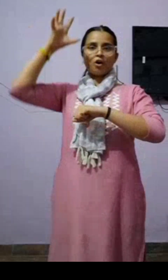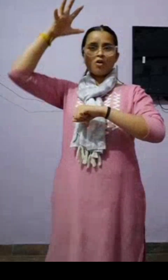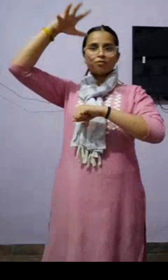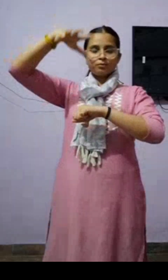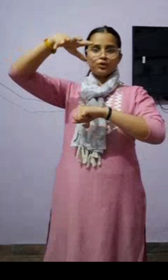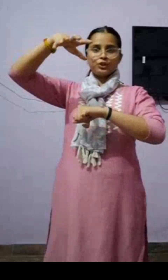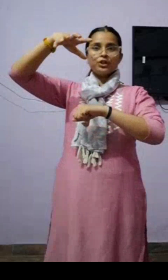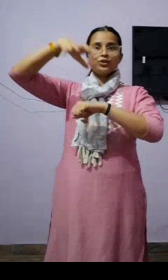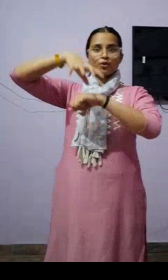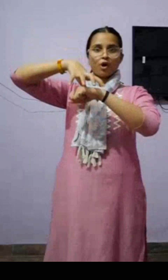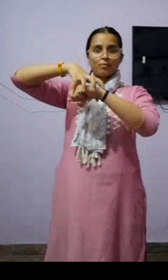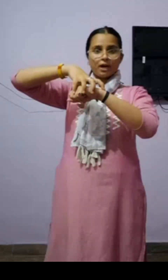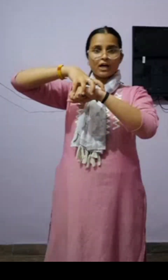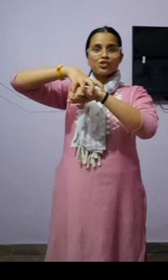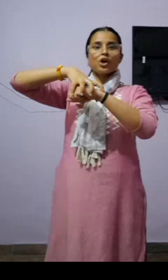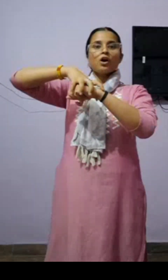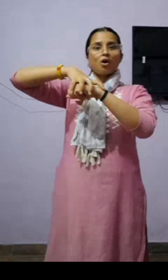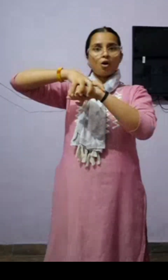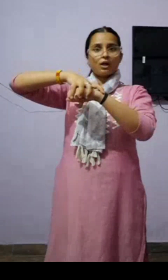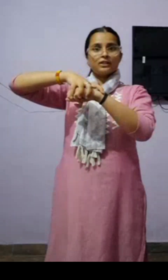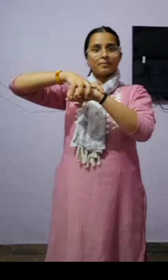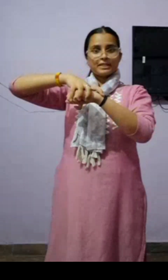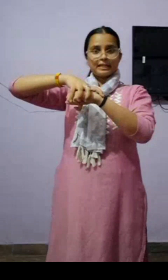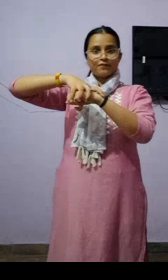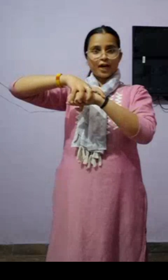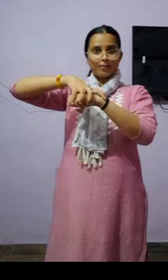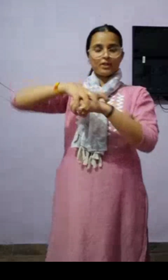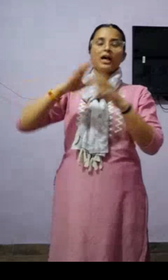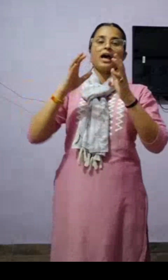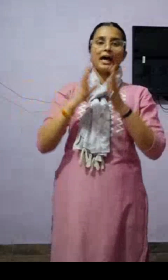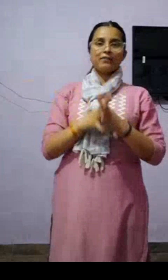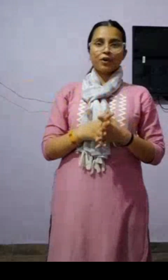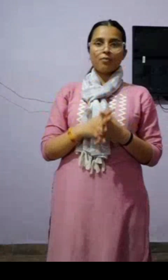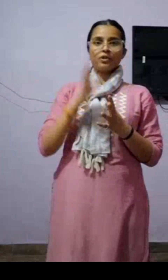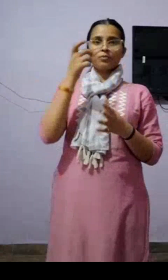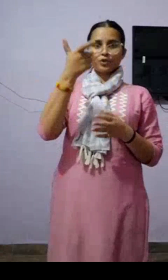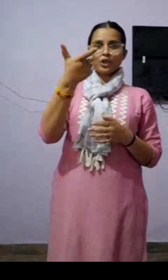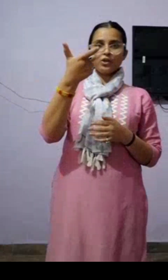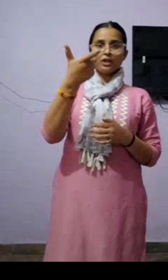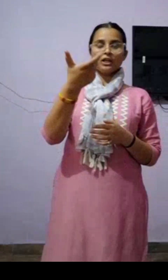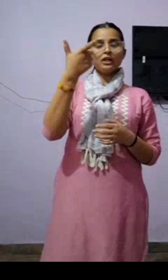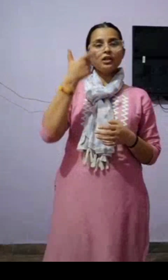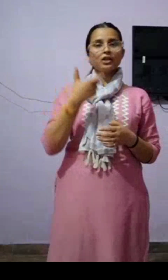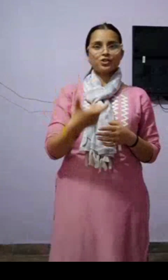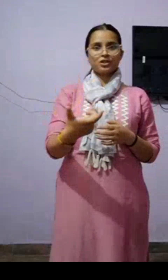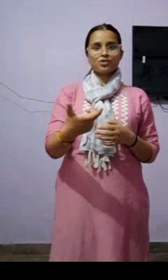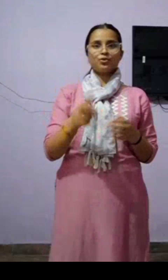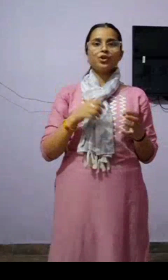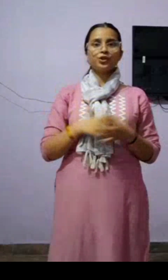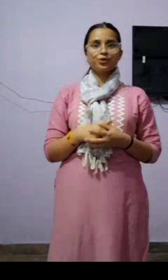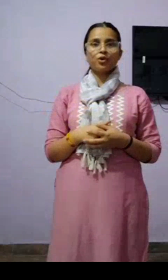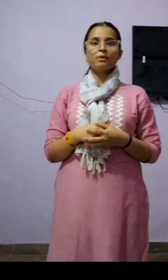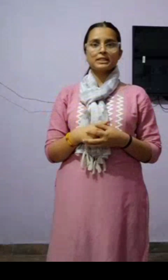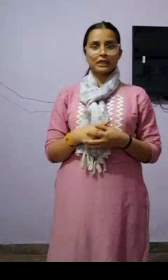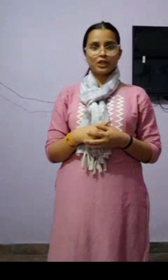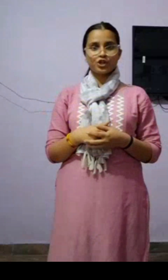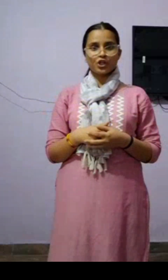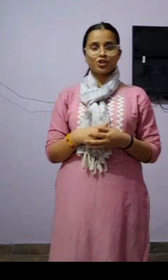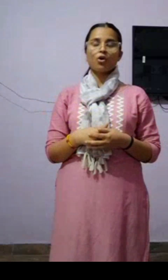of motor neuron branch on the muscle fiber, and from the motor unit it reaches to the neuromuscular junction, or